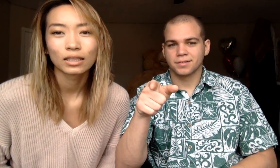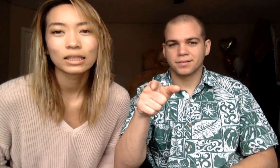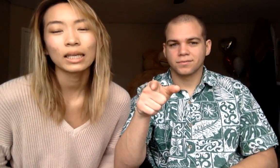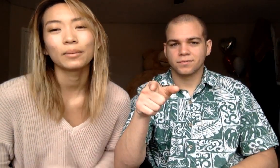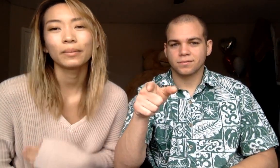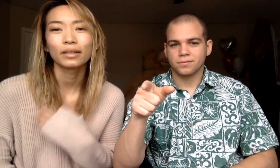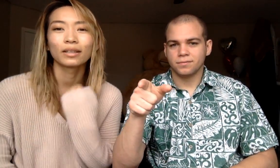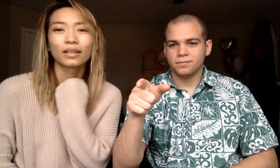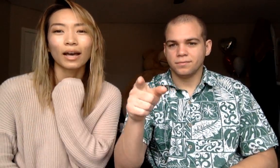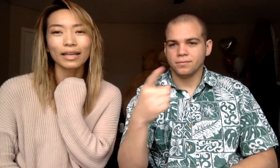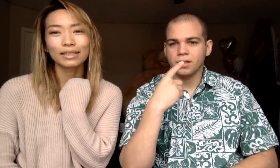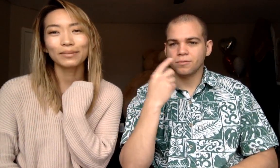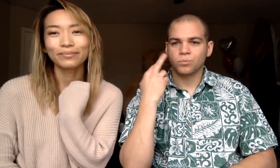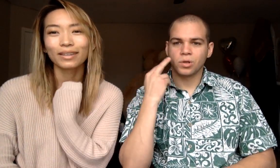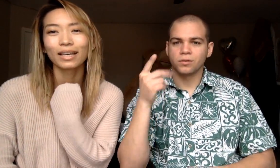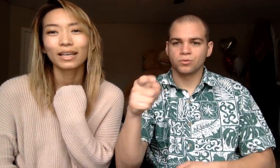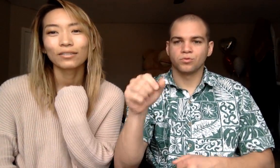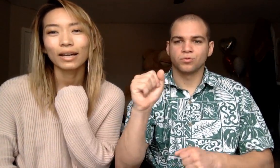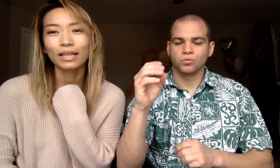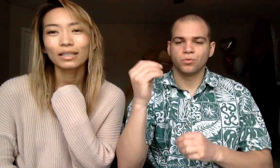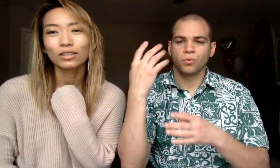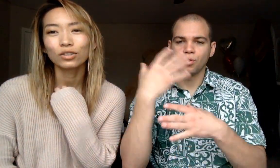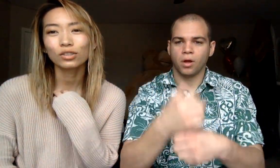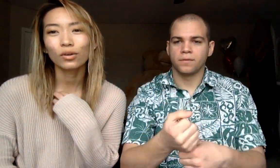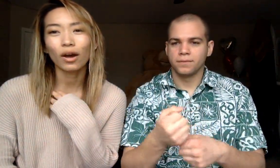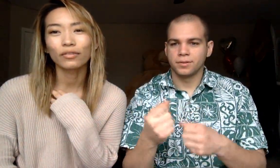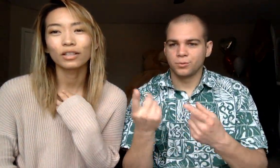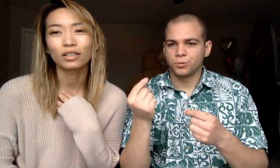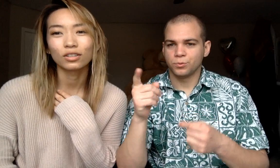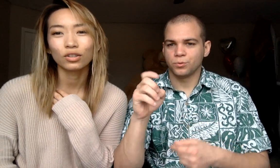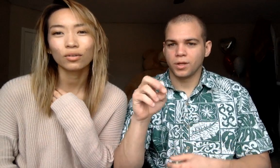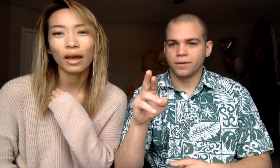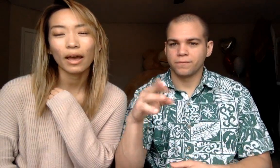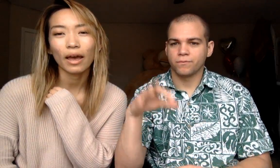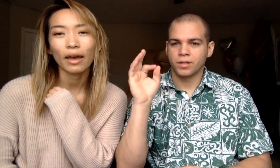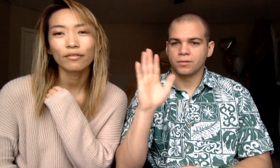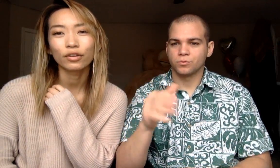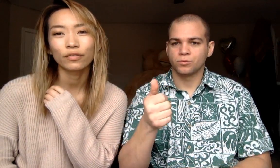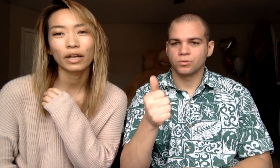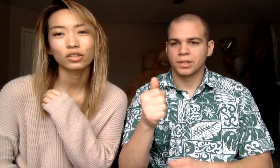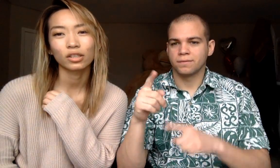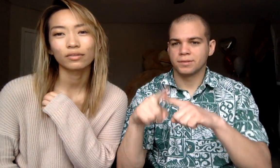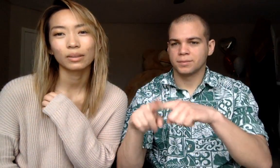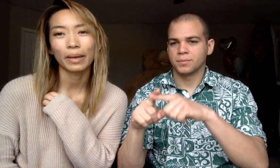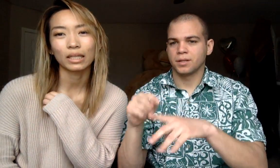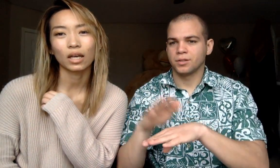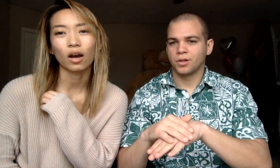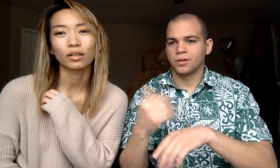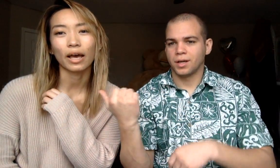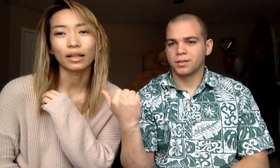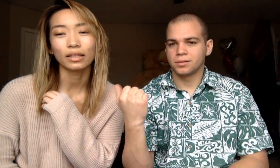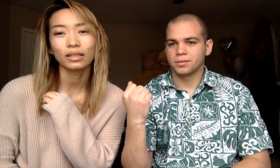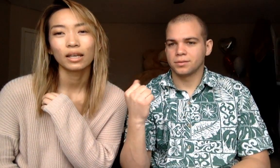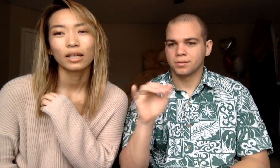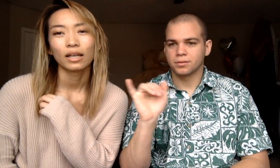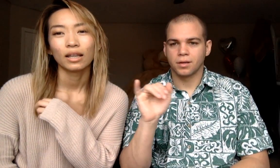Tim, hi Tim. Ryan, you're so confident. Do you ever find yourself depending on Ellen? Like, is